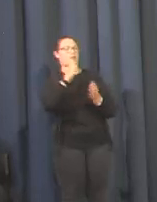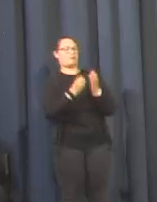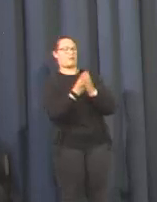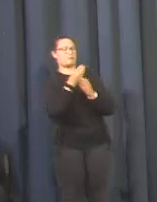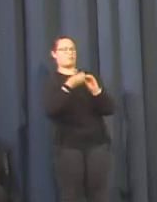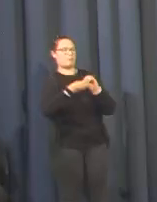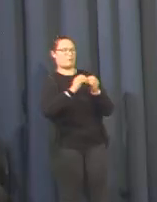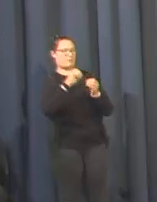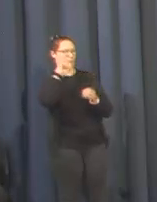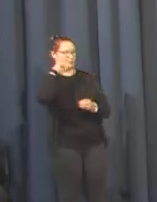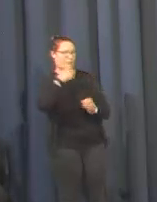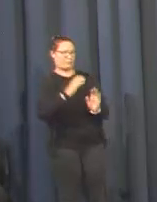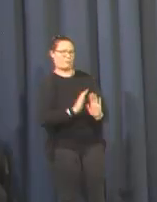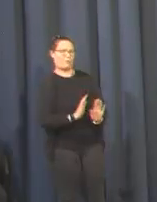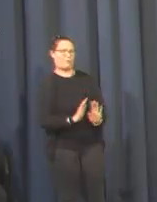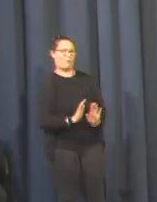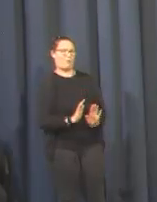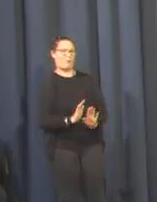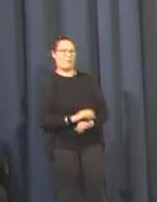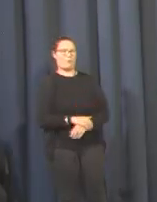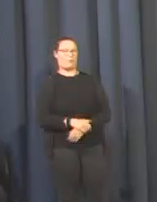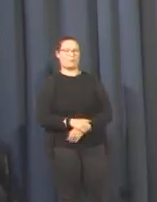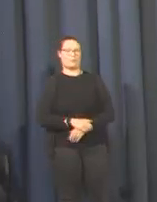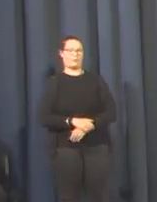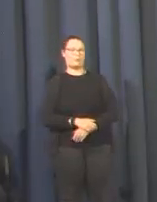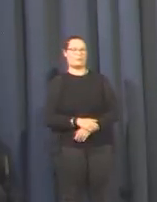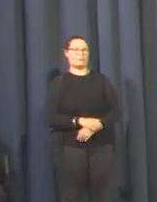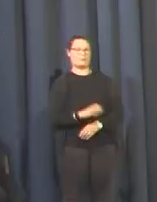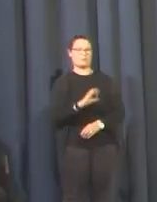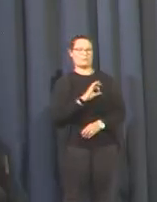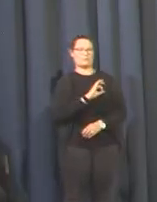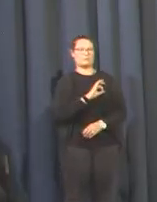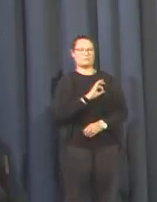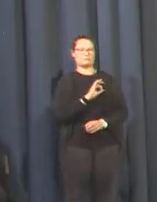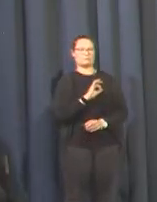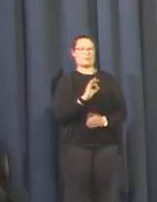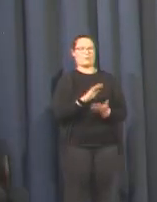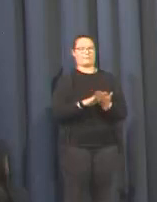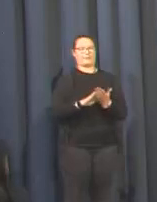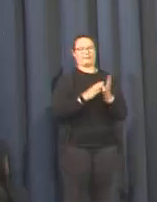troubles with their development. It's not an indicator for that.